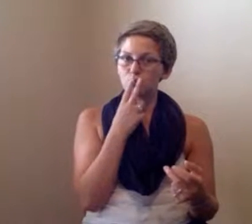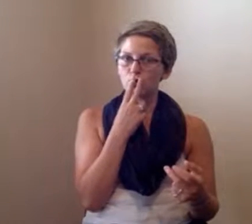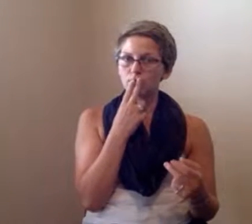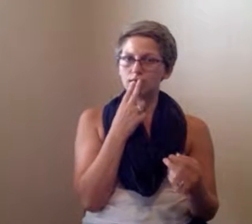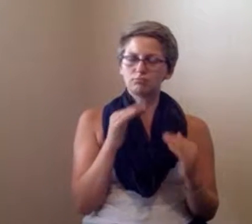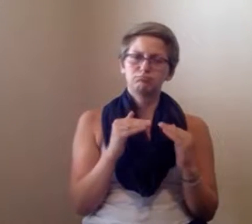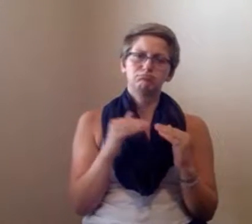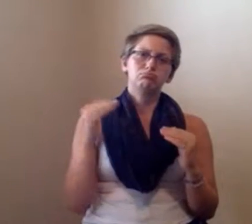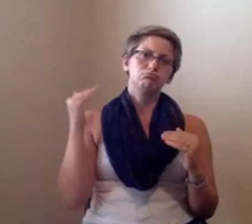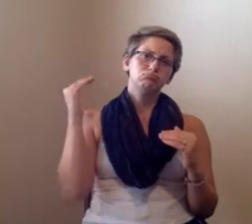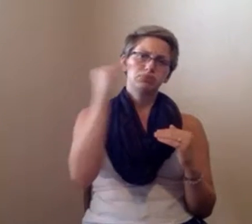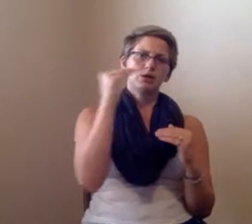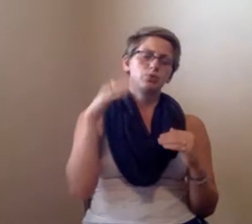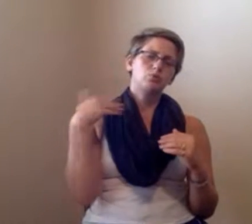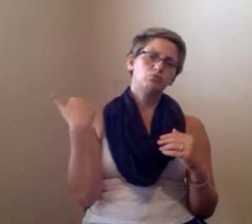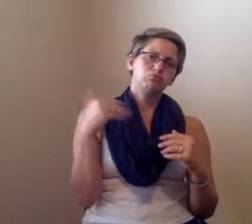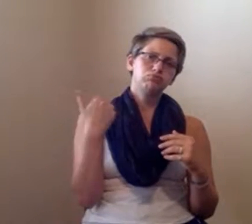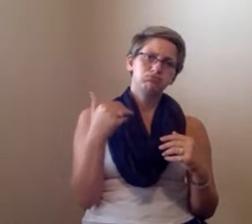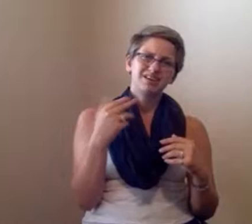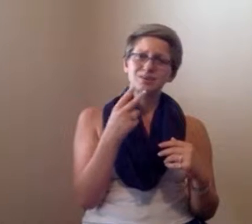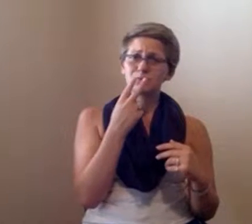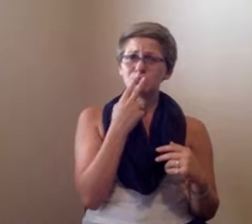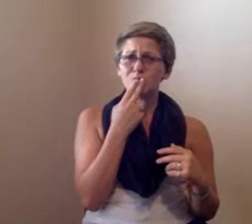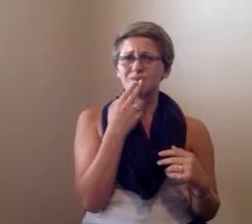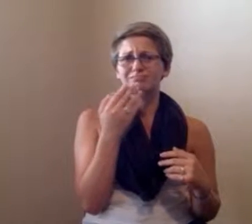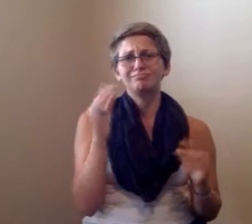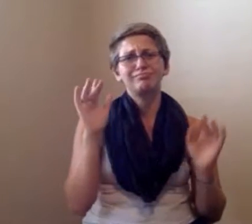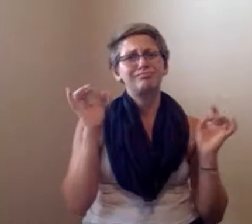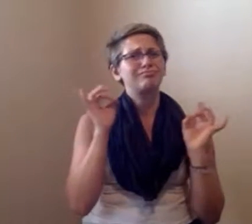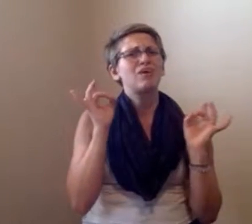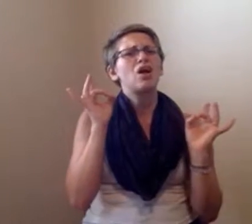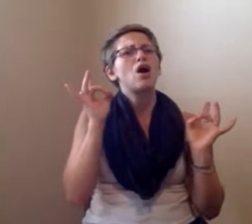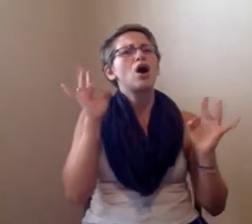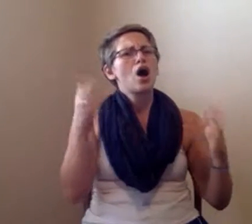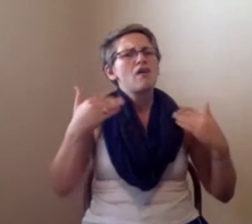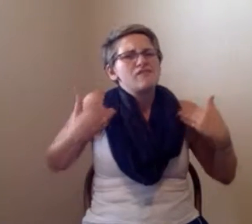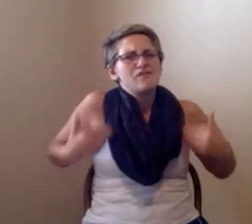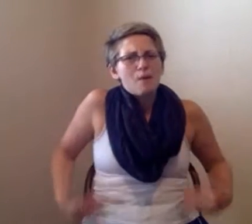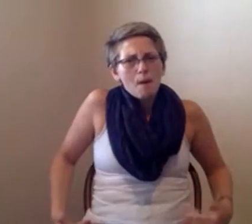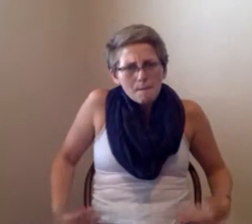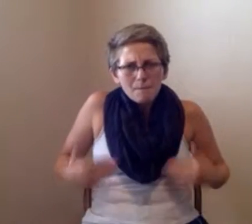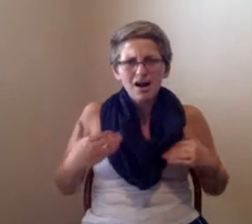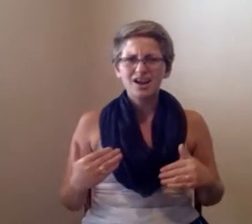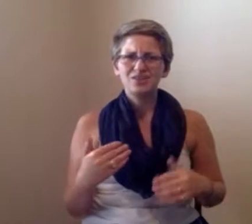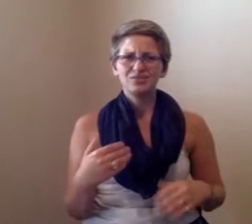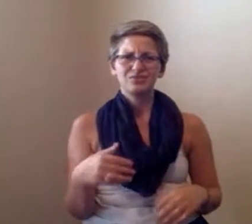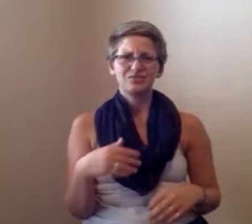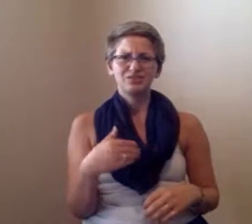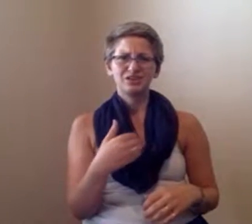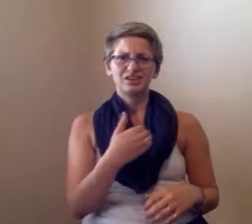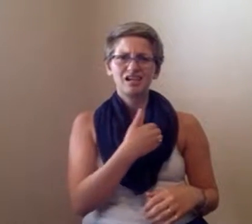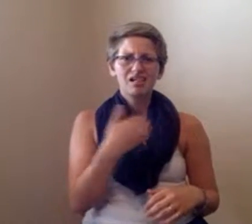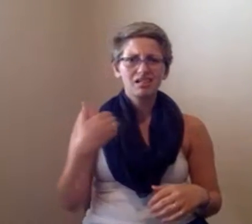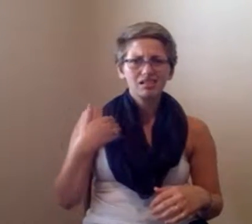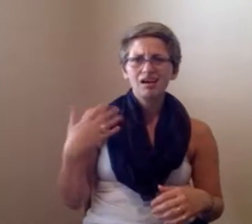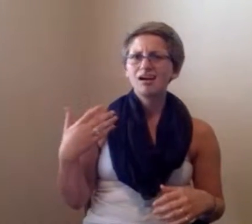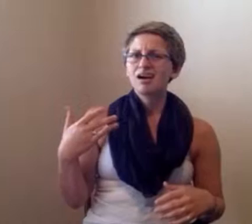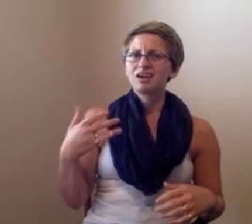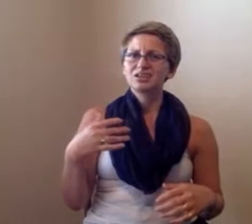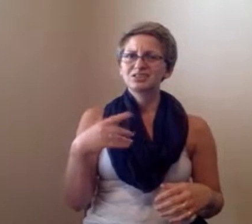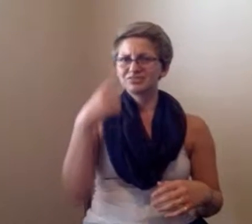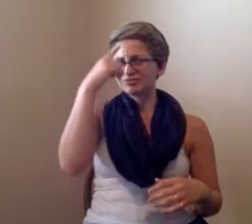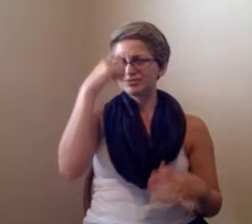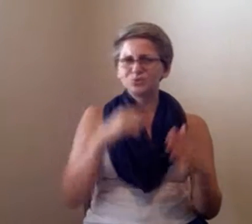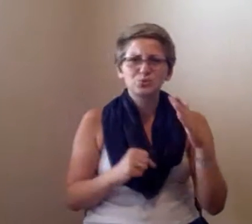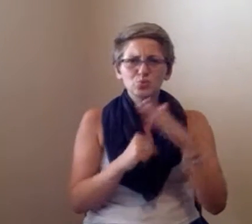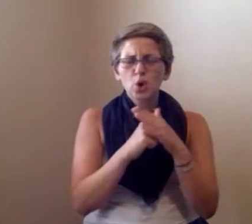effects and can cause damage all over your body, including lung problems, heart problems, stroke problems, cancer. And it's tough.